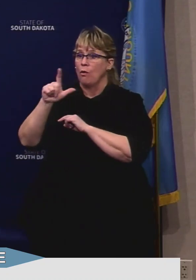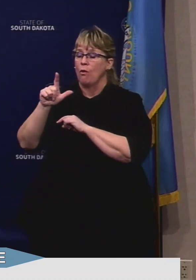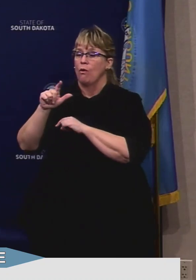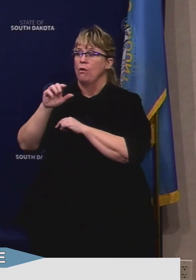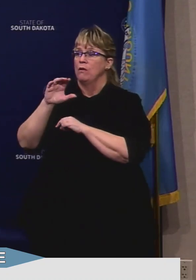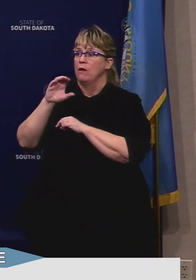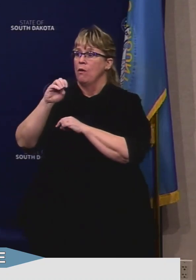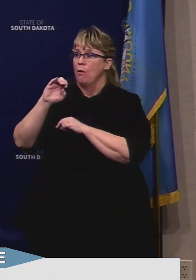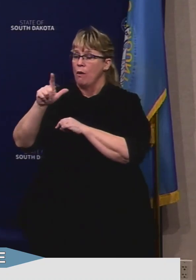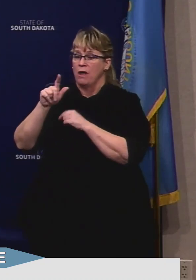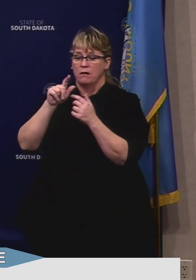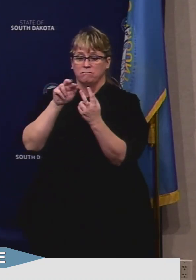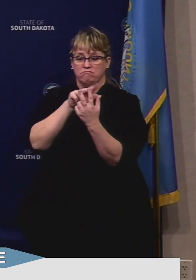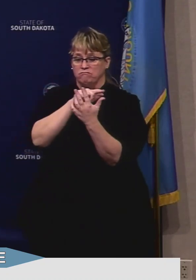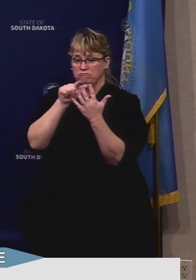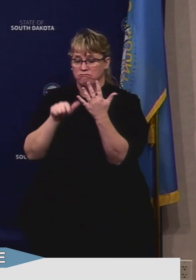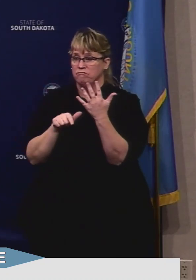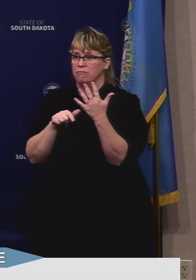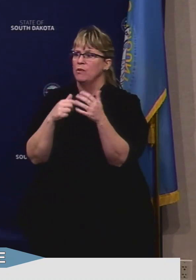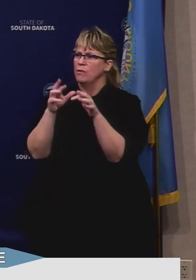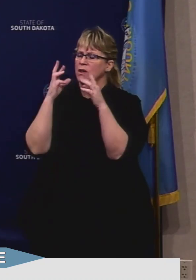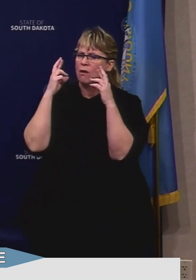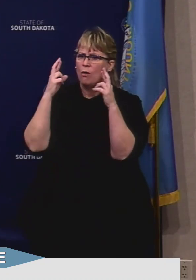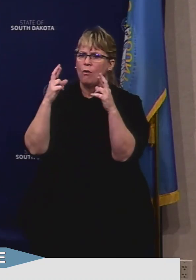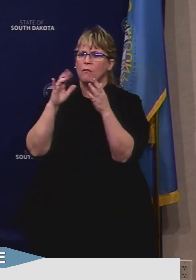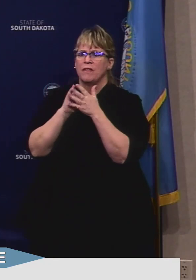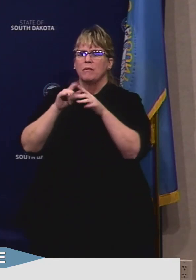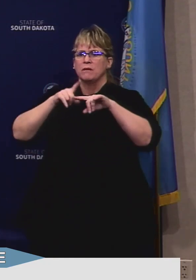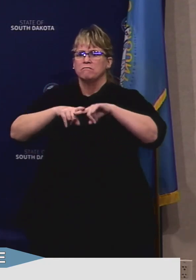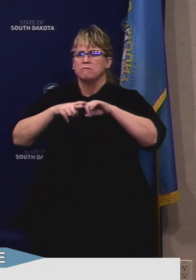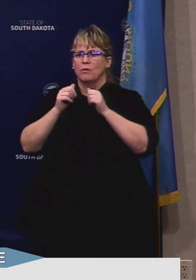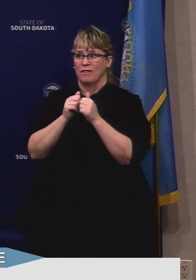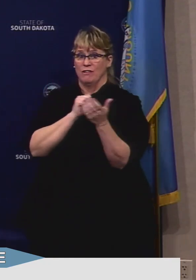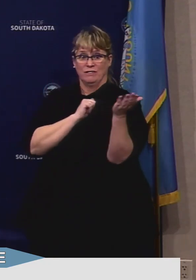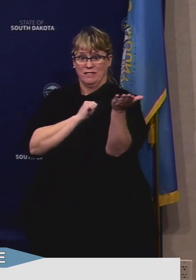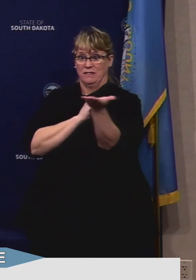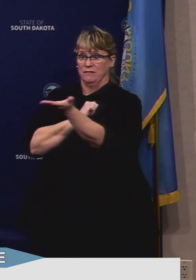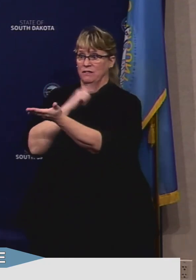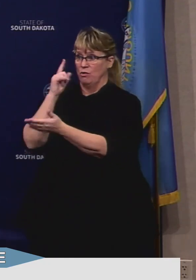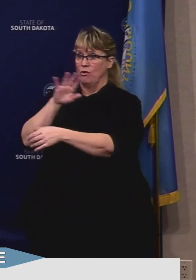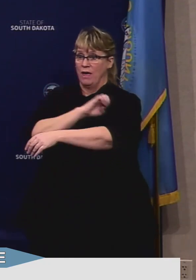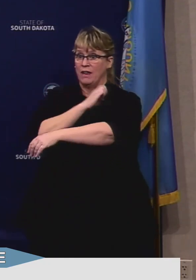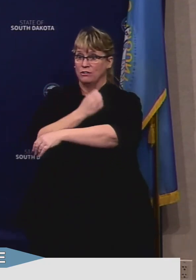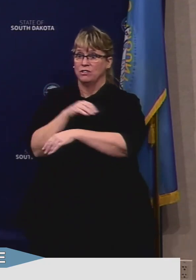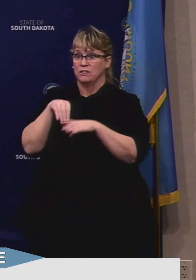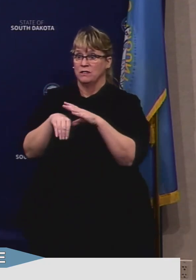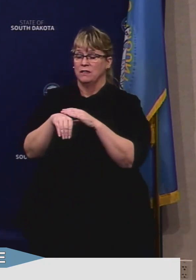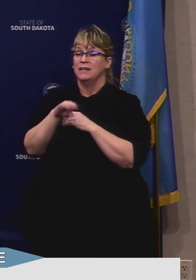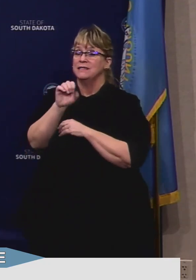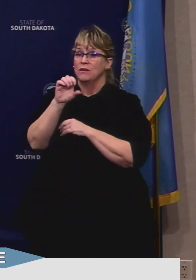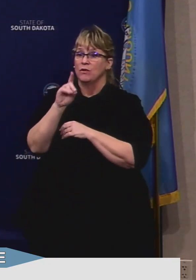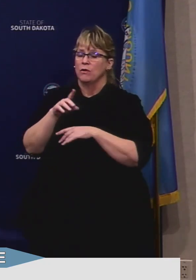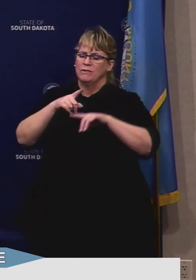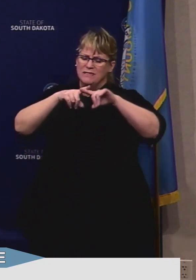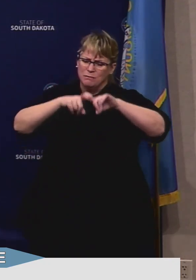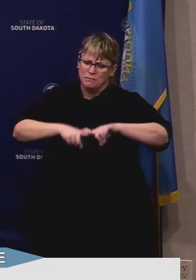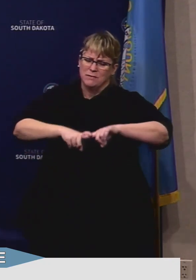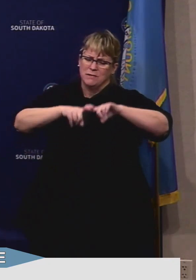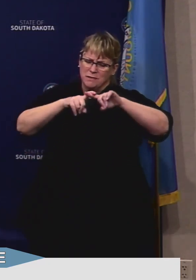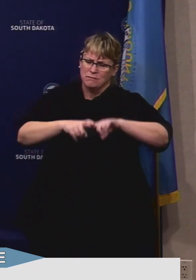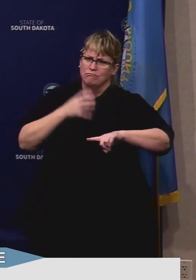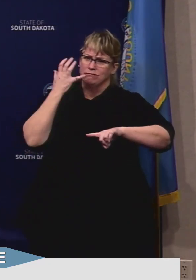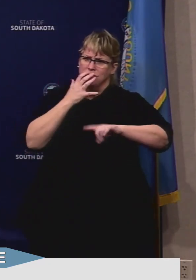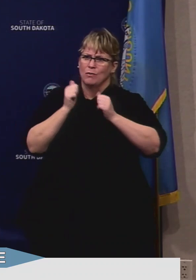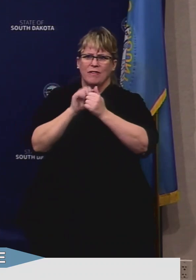and specifically just hope that we continue to rely on ourselves for our own energy supply. Here in South Dakota, we're heavily dependent